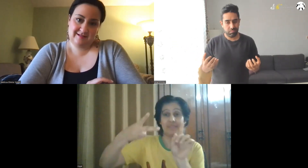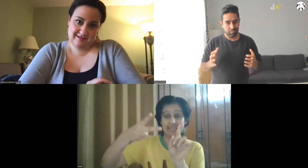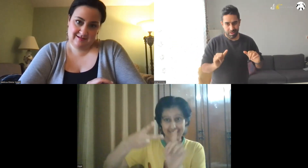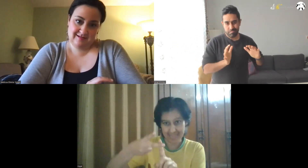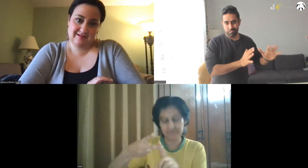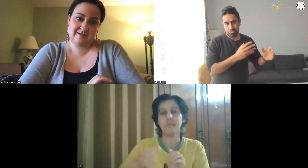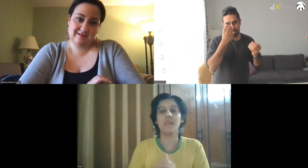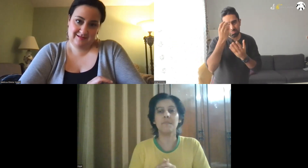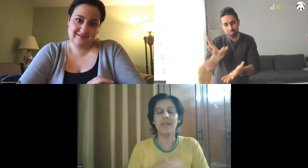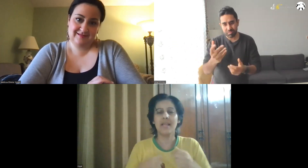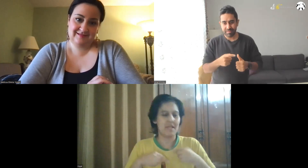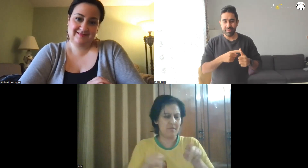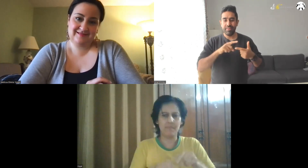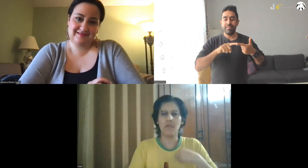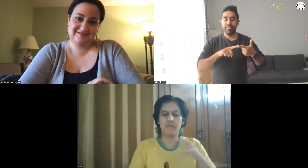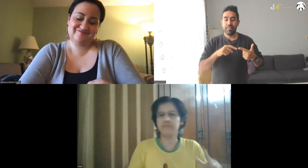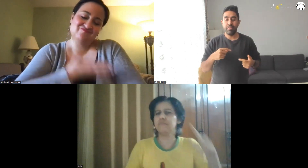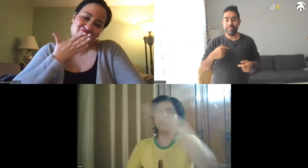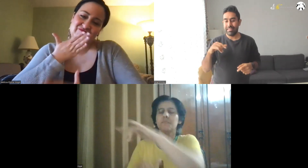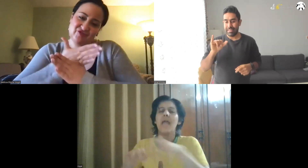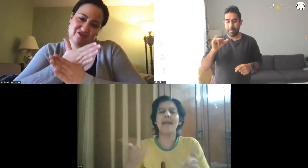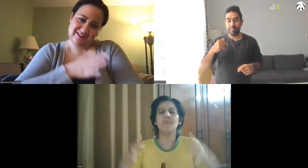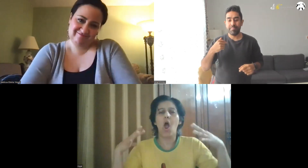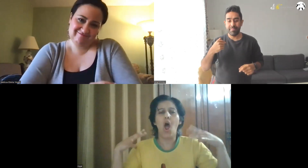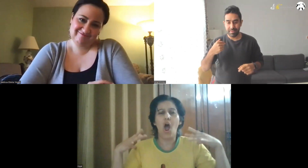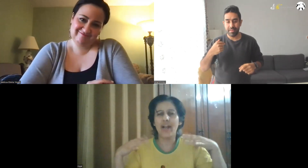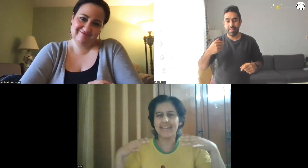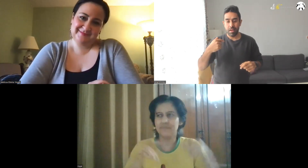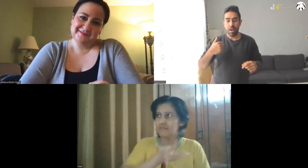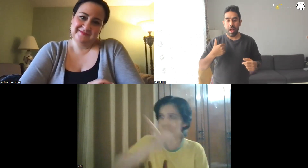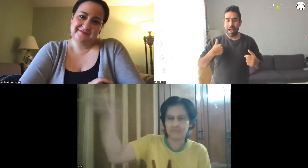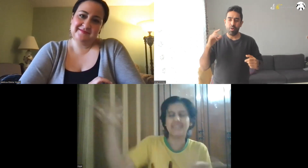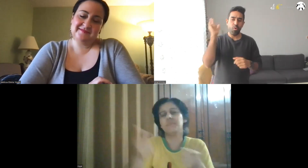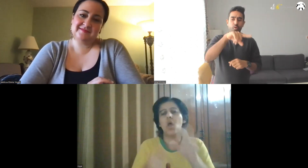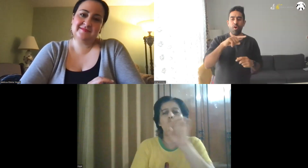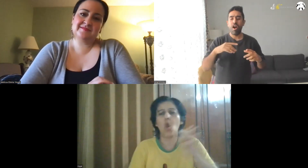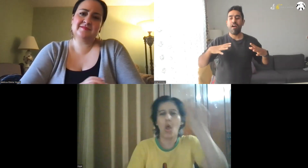my grandparents. But then I rejected both those kinds of